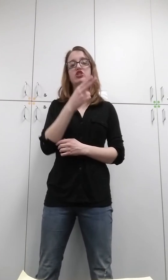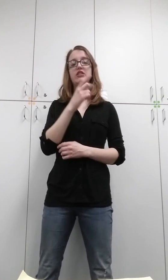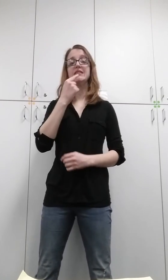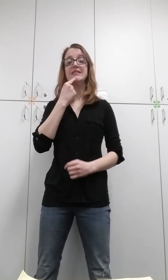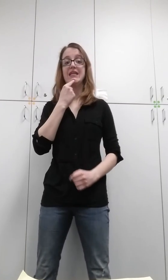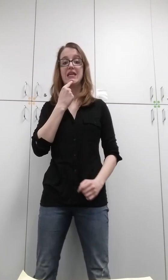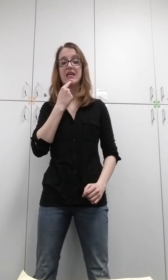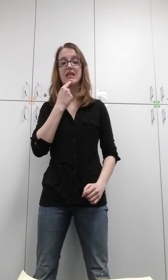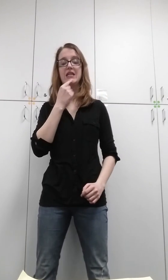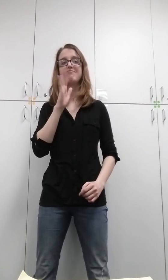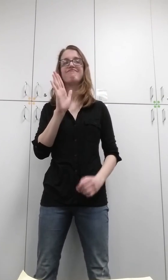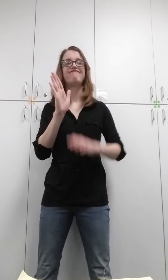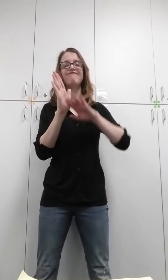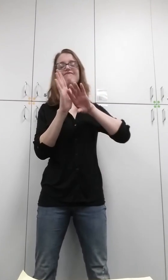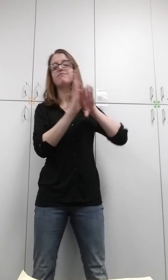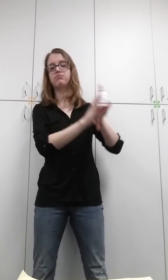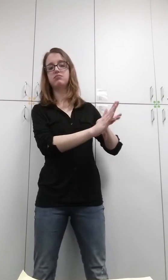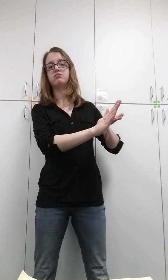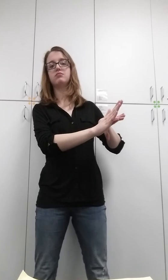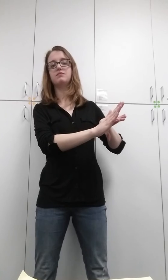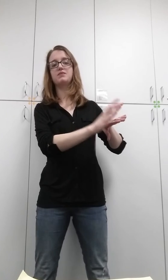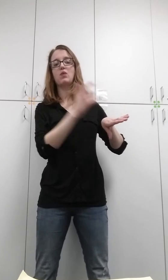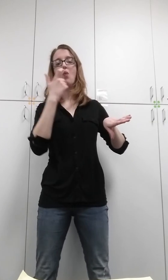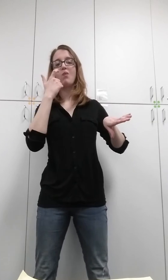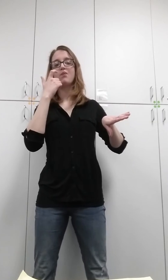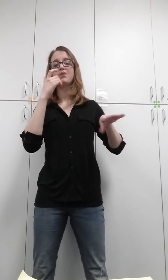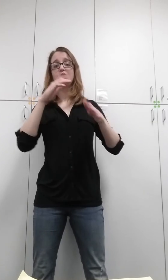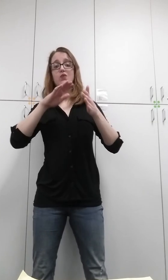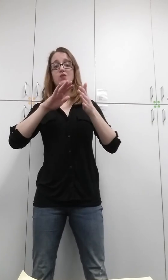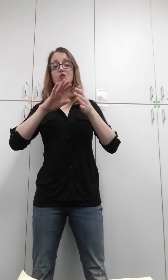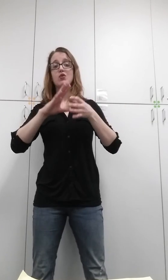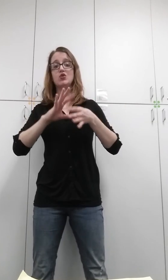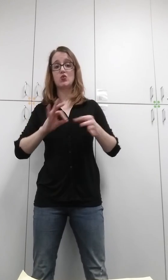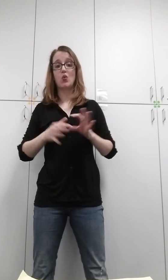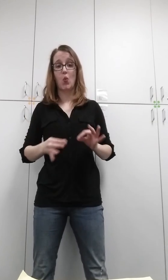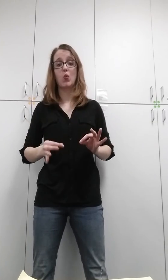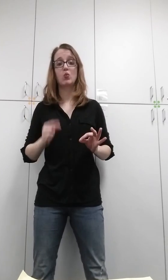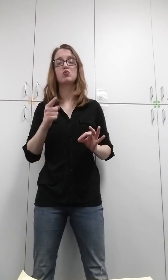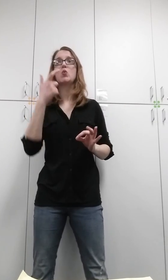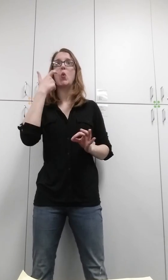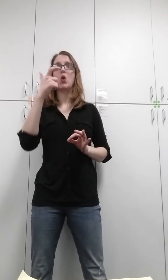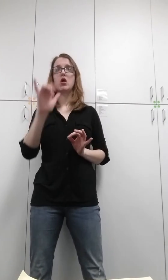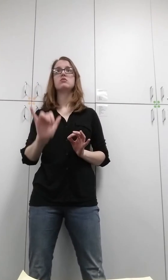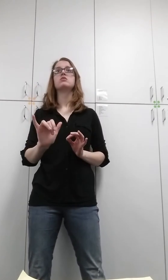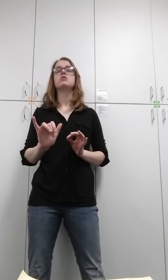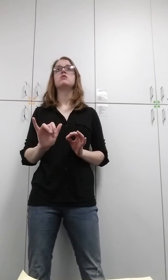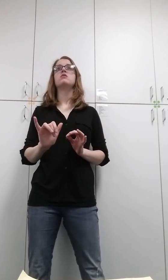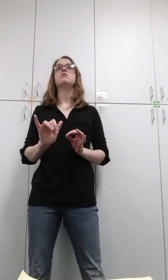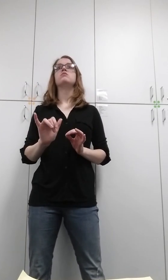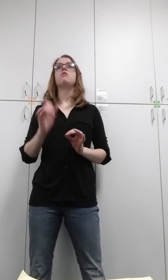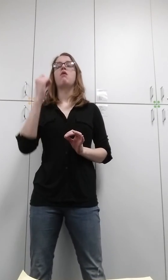watch the story and the dialogue, and then summarize it into appropriate English in